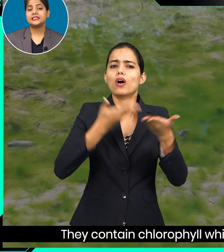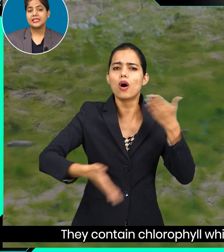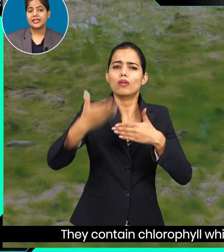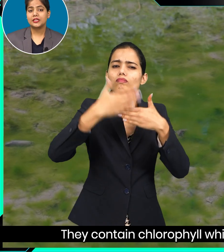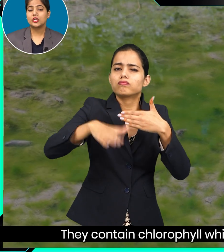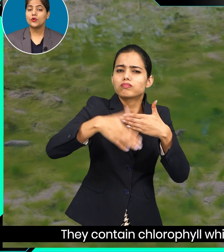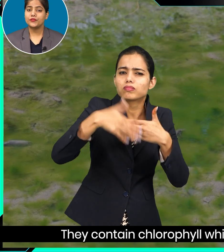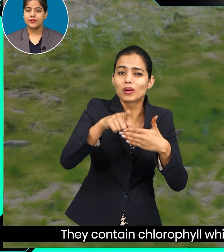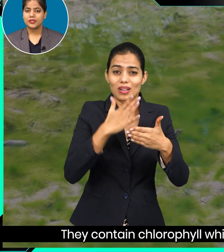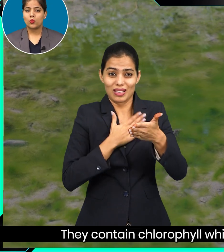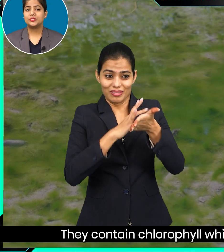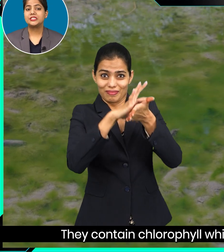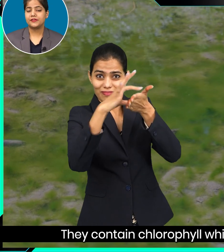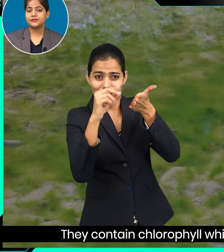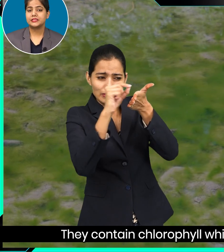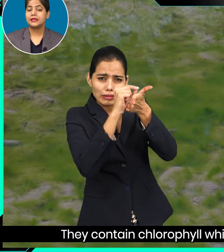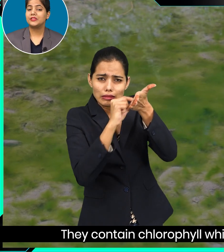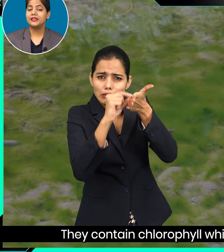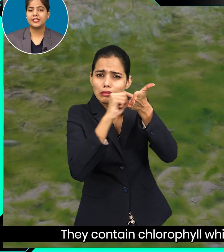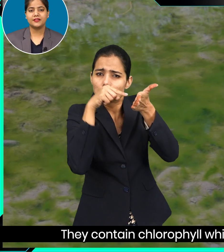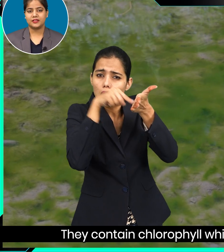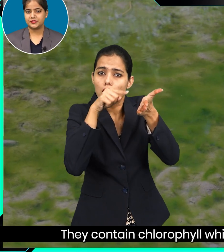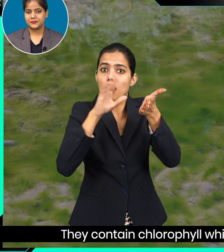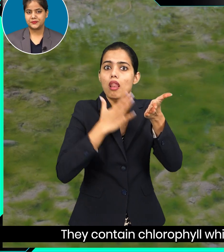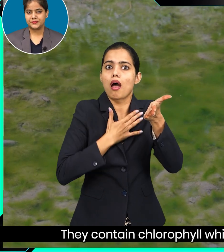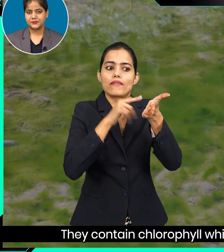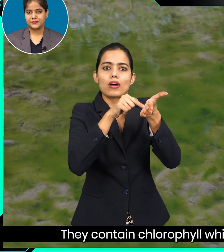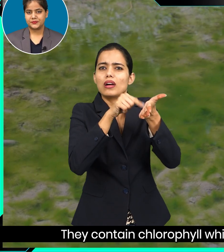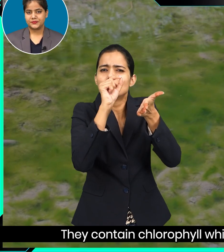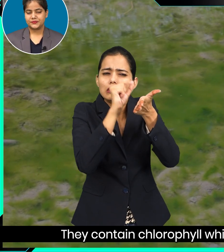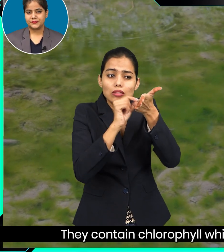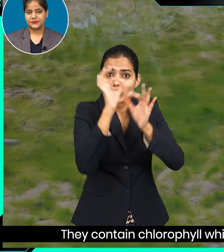They contain chlorophyll, which gives them the green color.